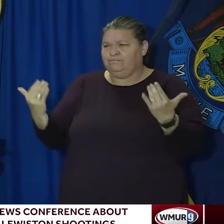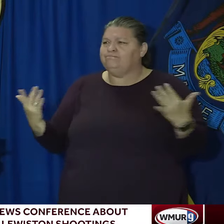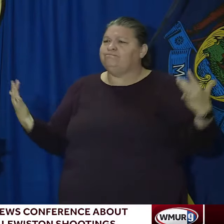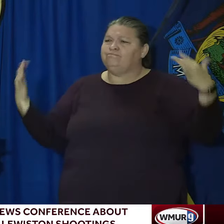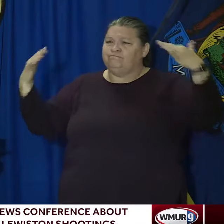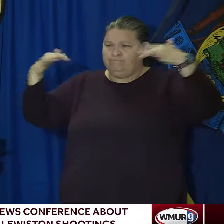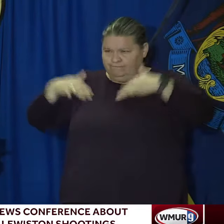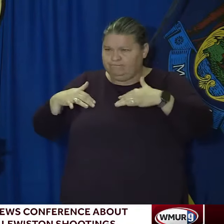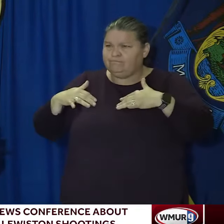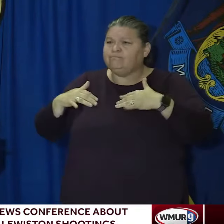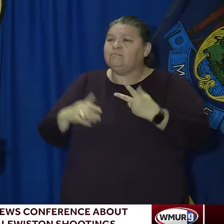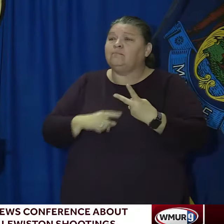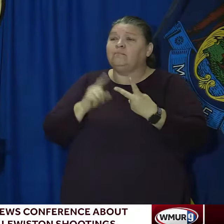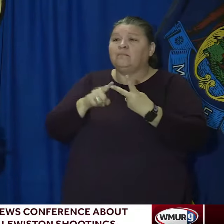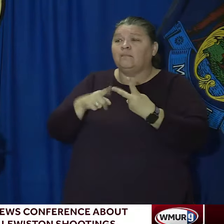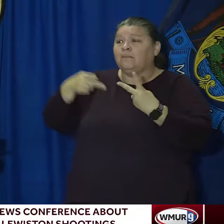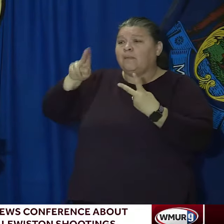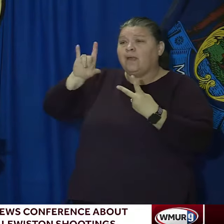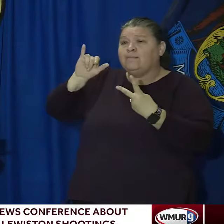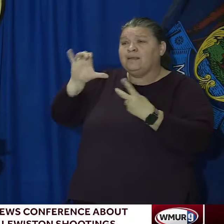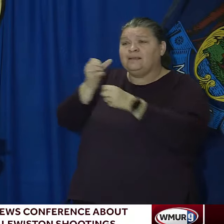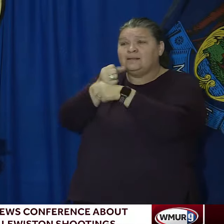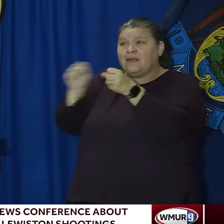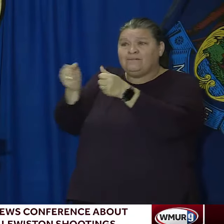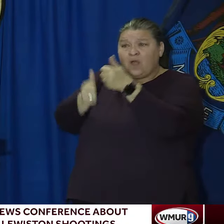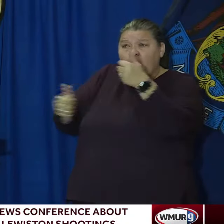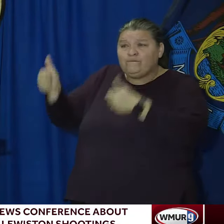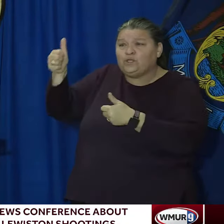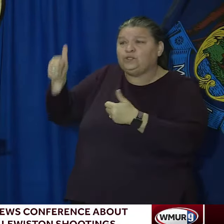safety officials, public health people,